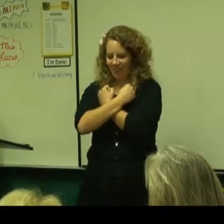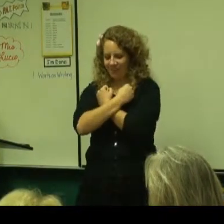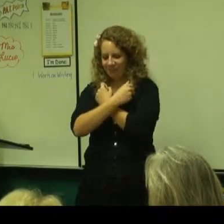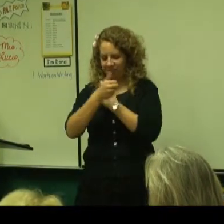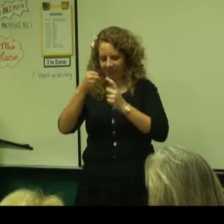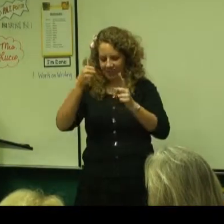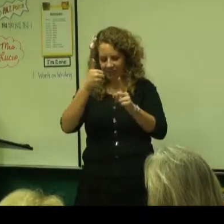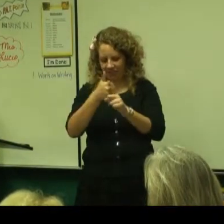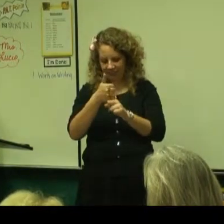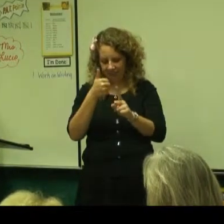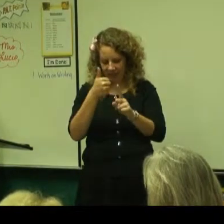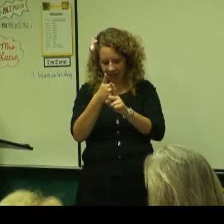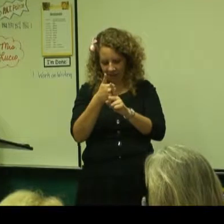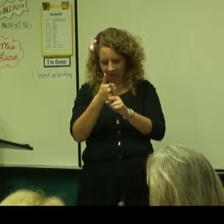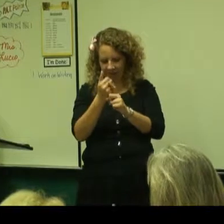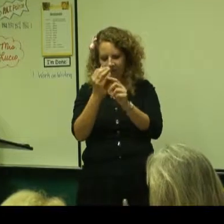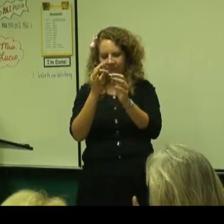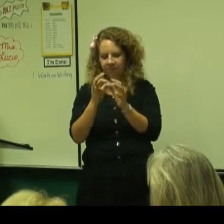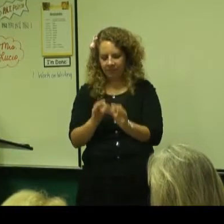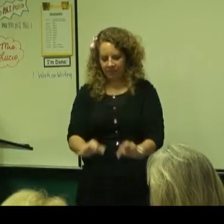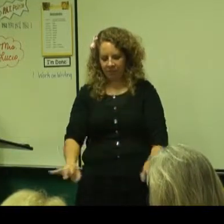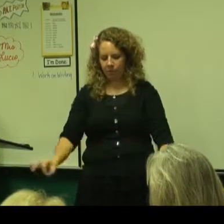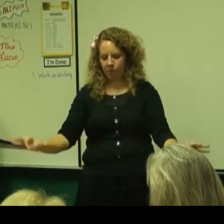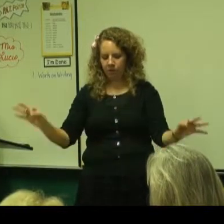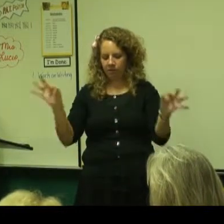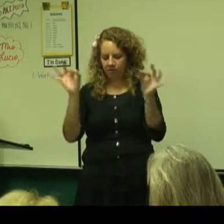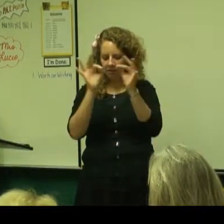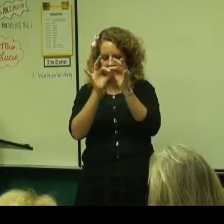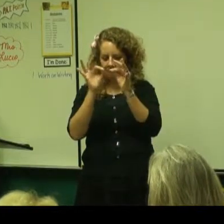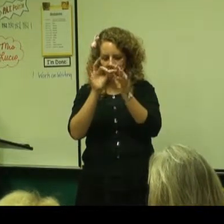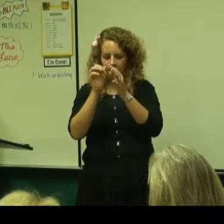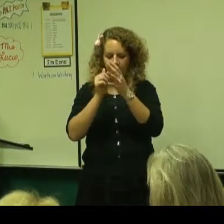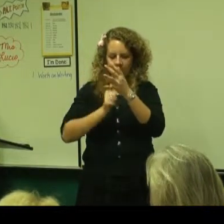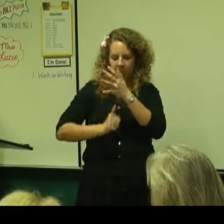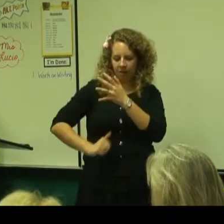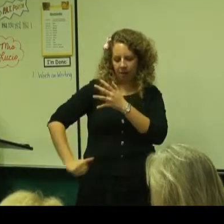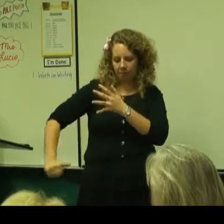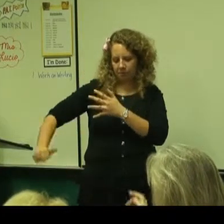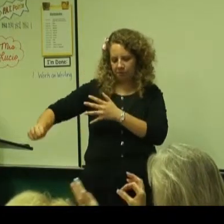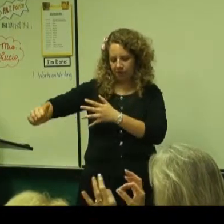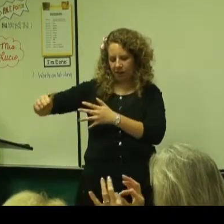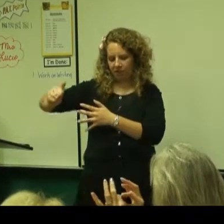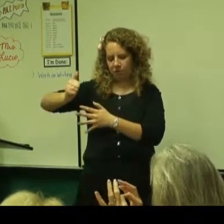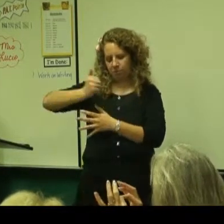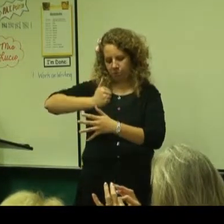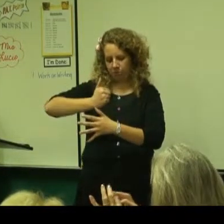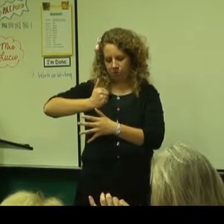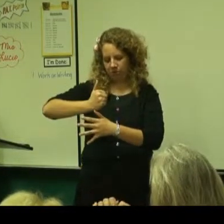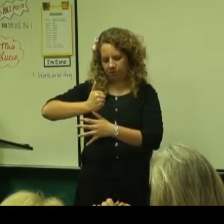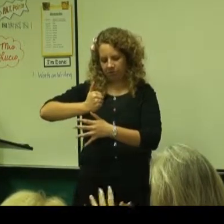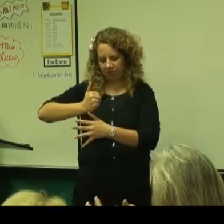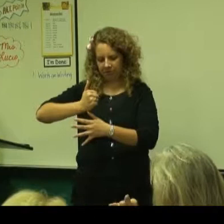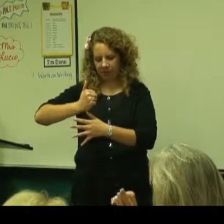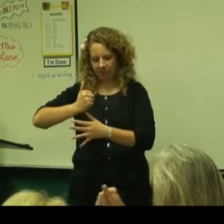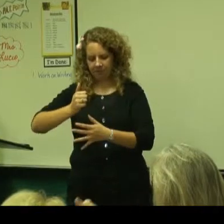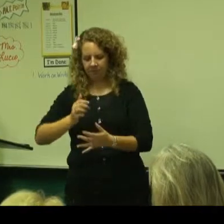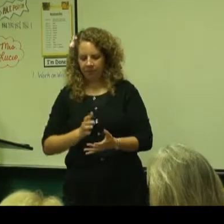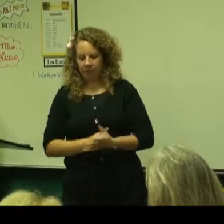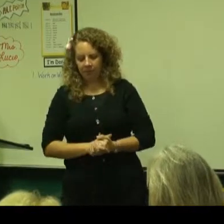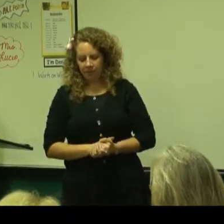love itself, important, top of the 5 or the most. Okay.